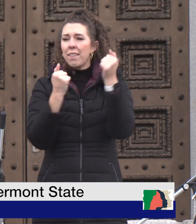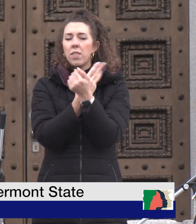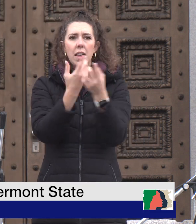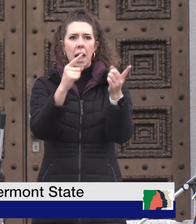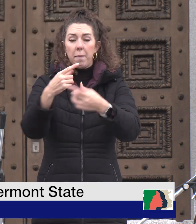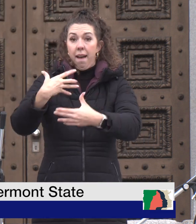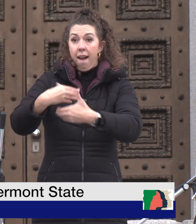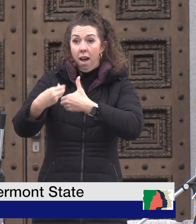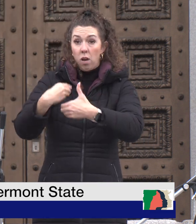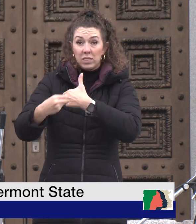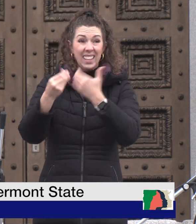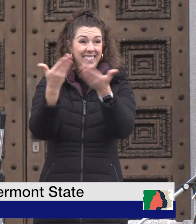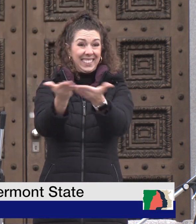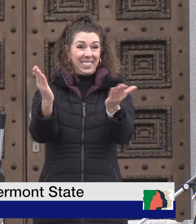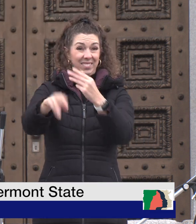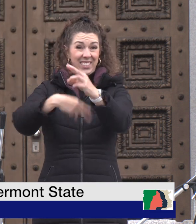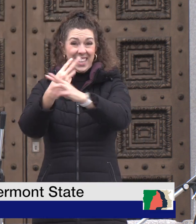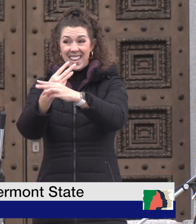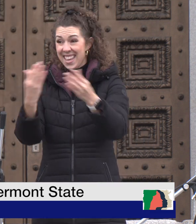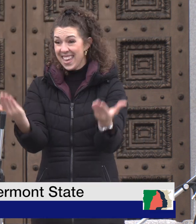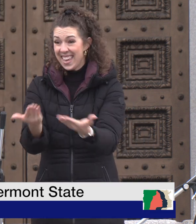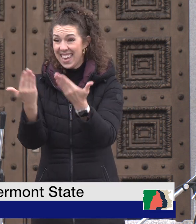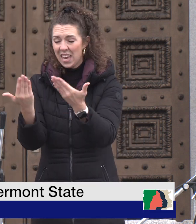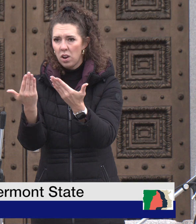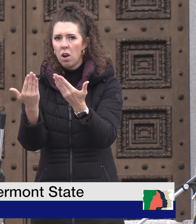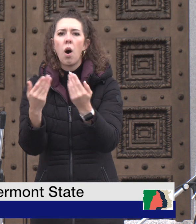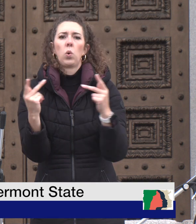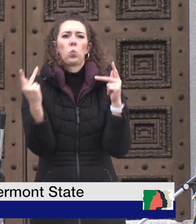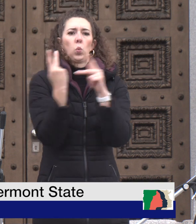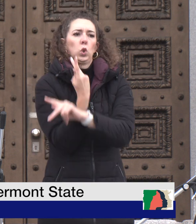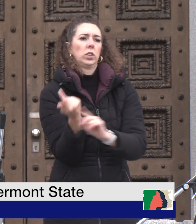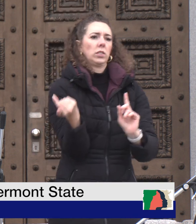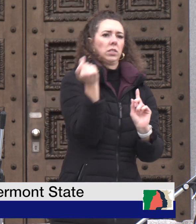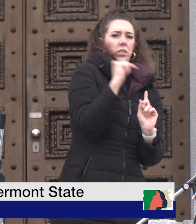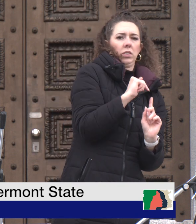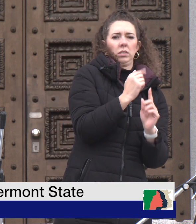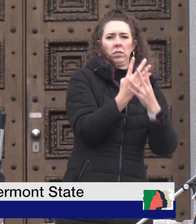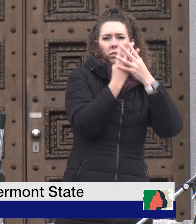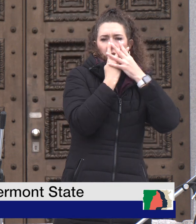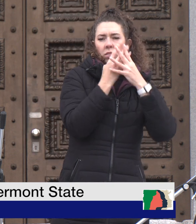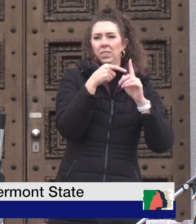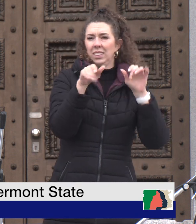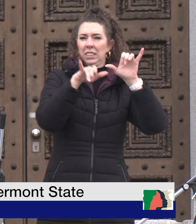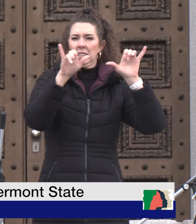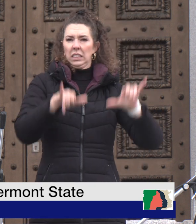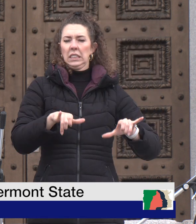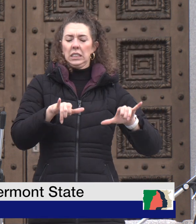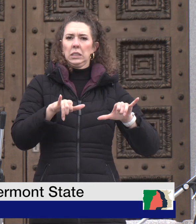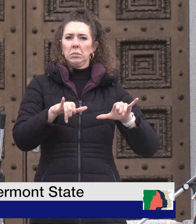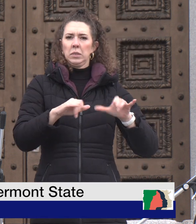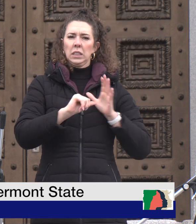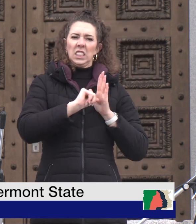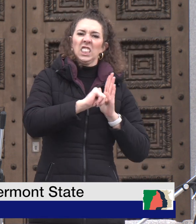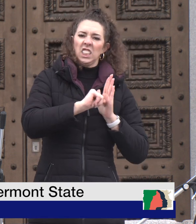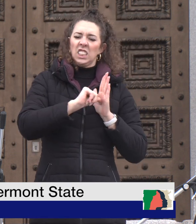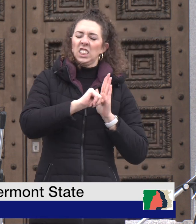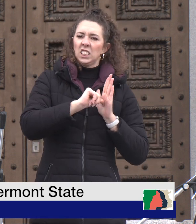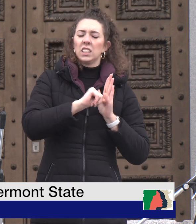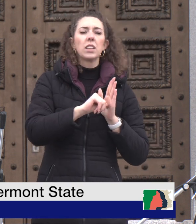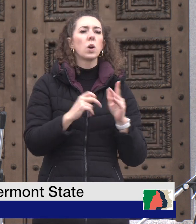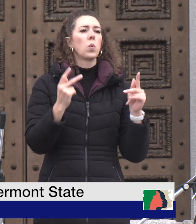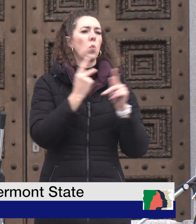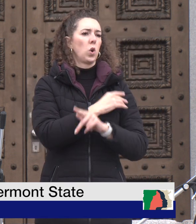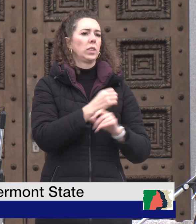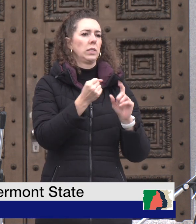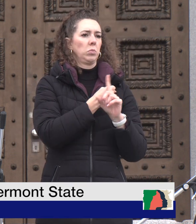are intensified and concentrated within them. This system reinforces and normalizes the abuse of us.